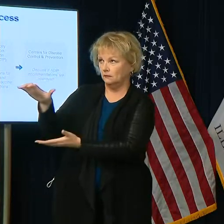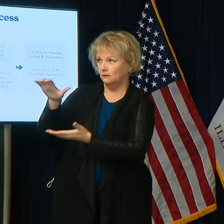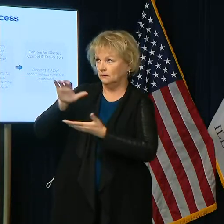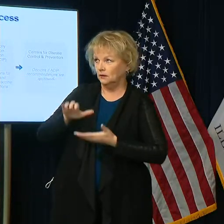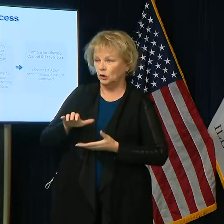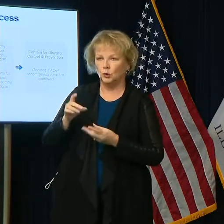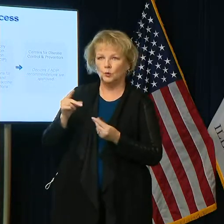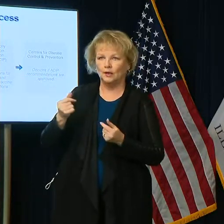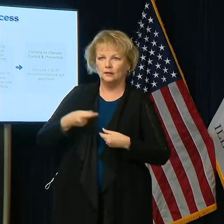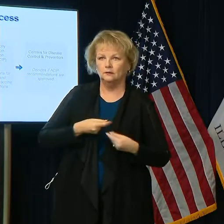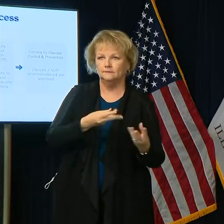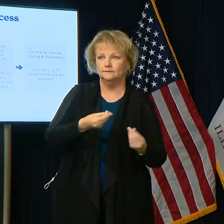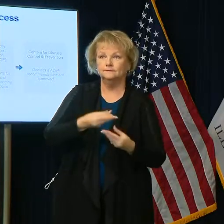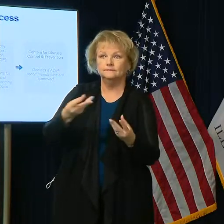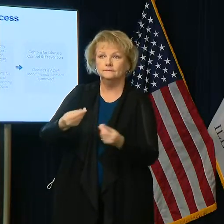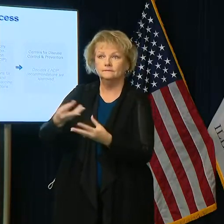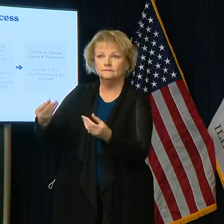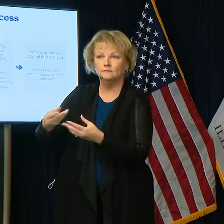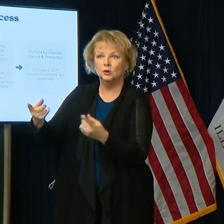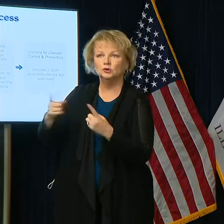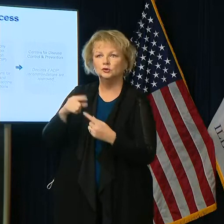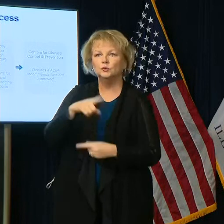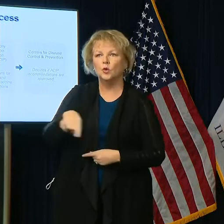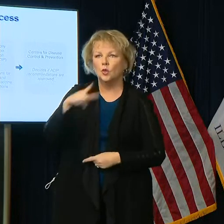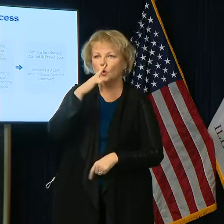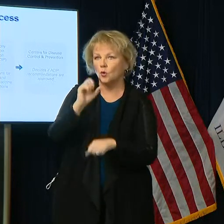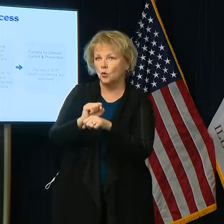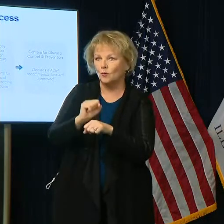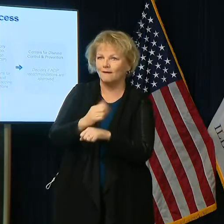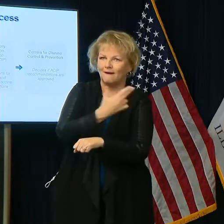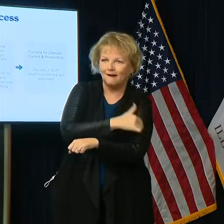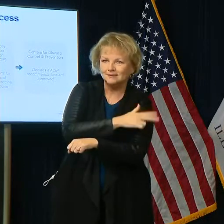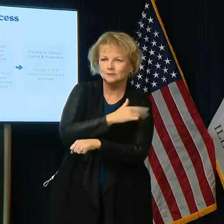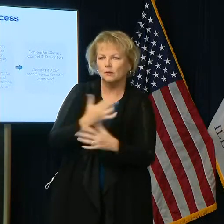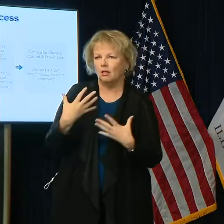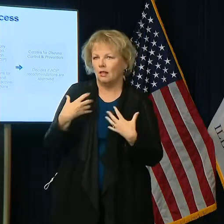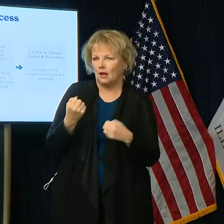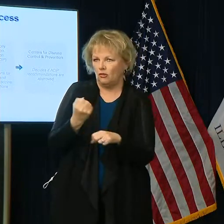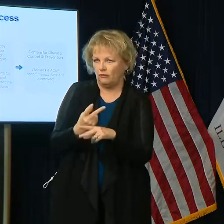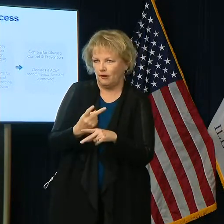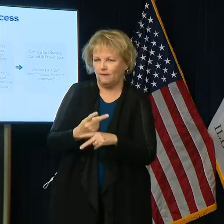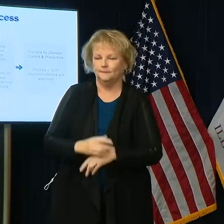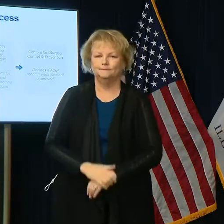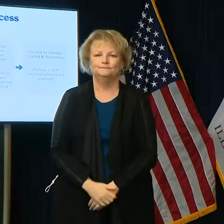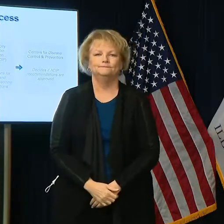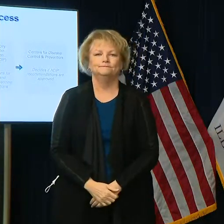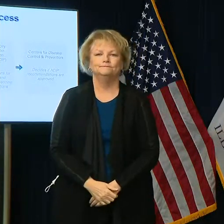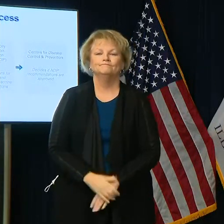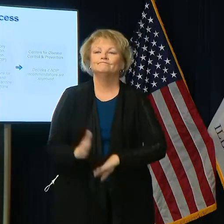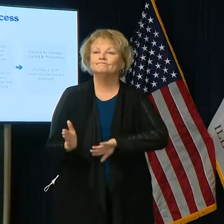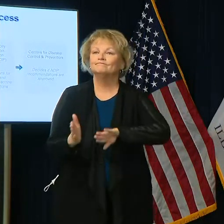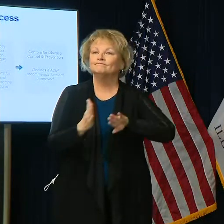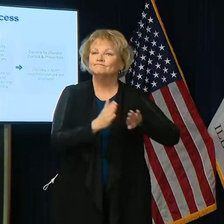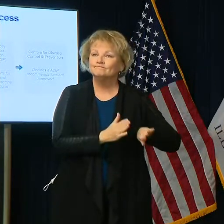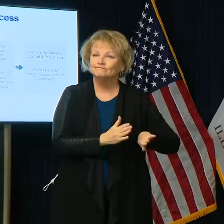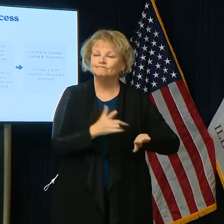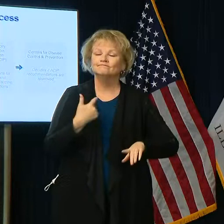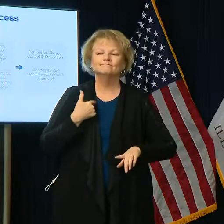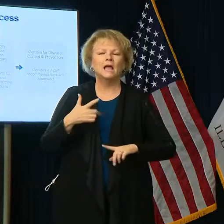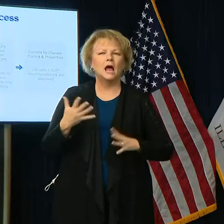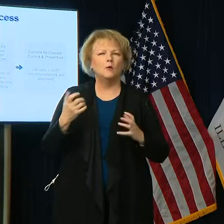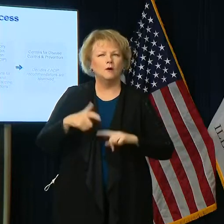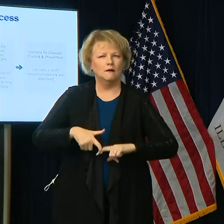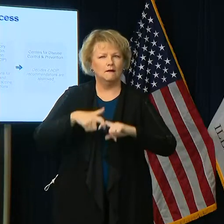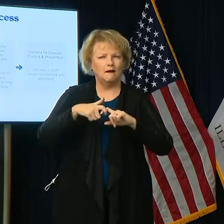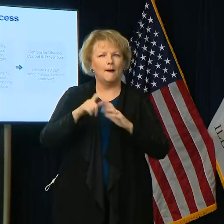this vaccine to our frontline healthcare workforce. I want to take a moment today to highlight some